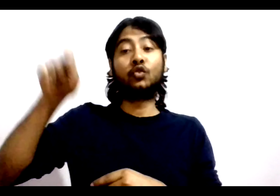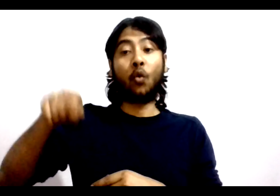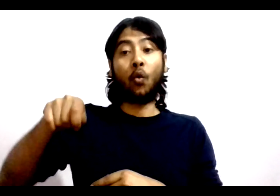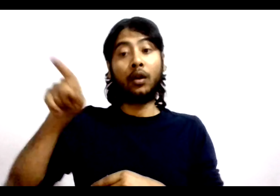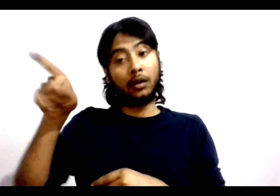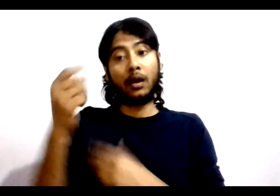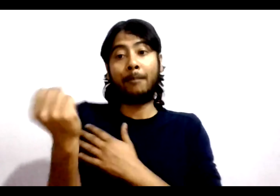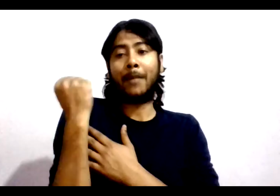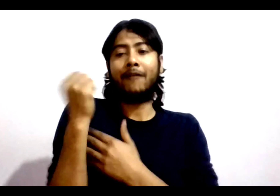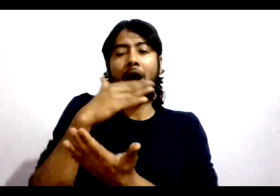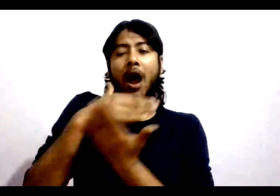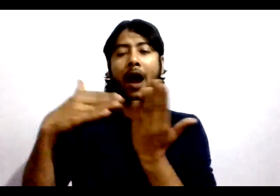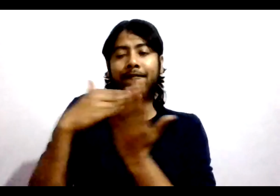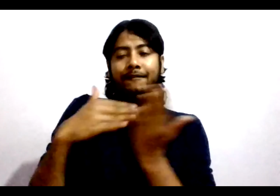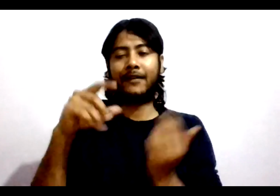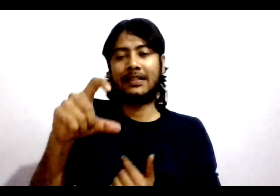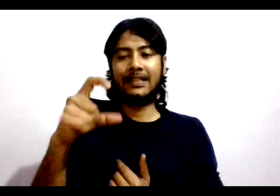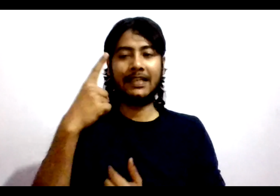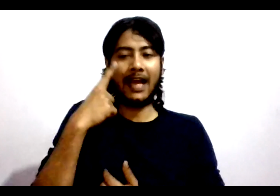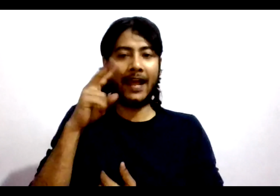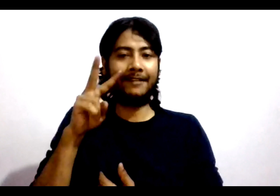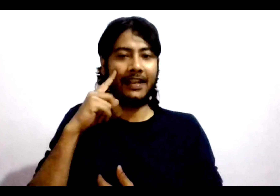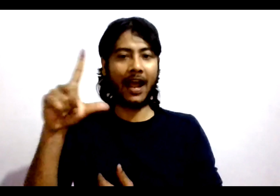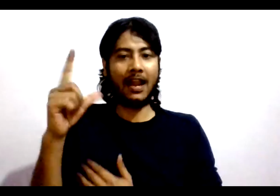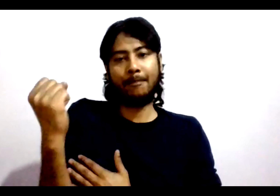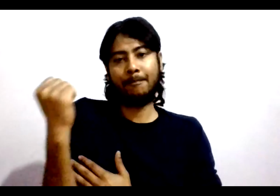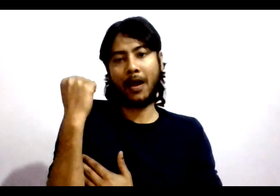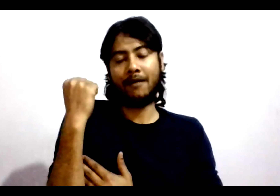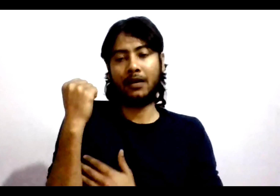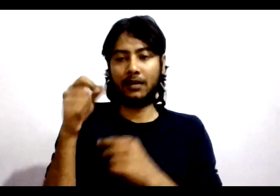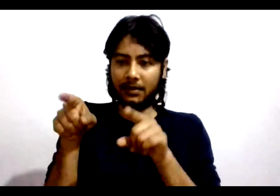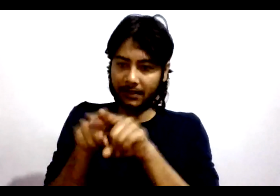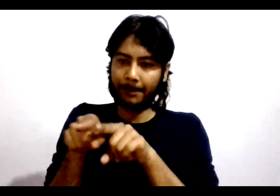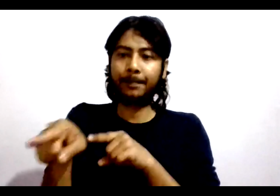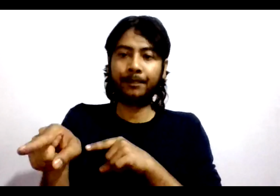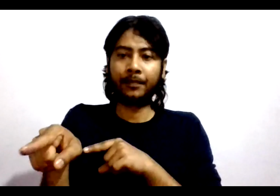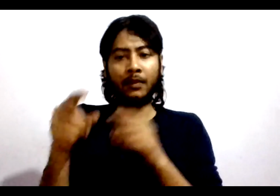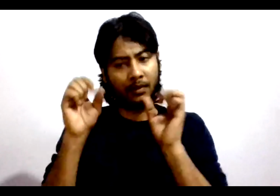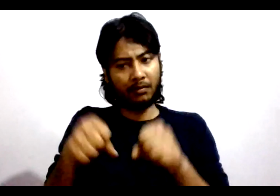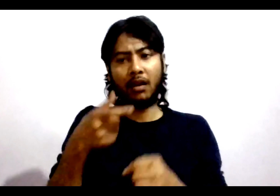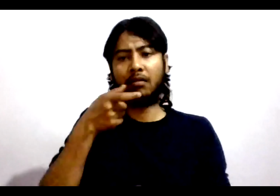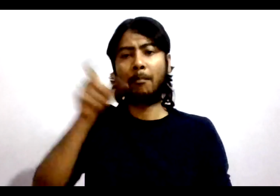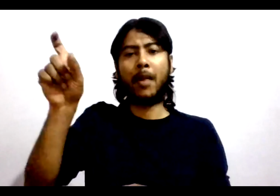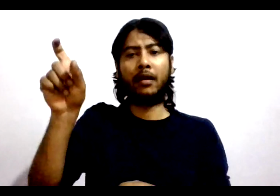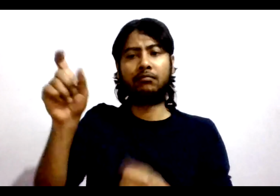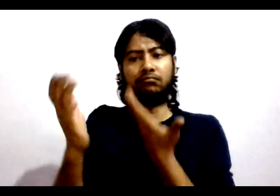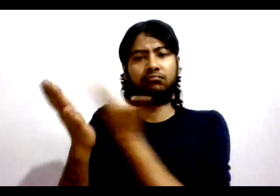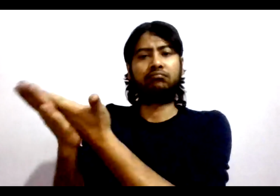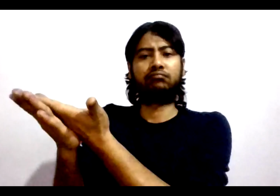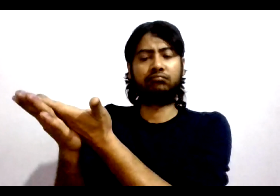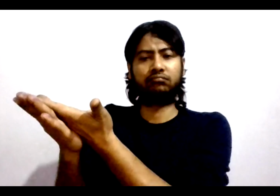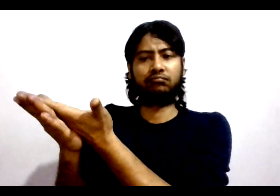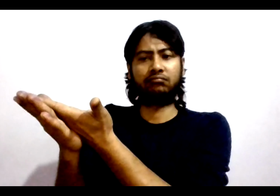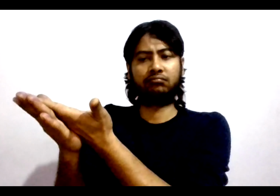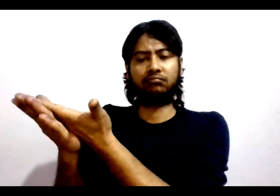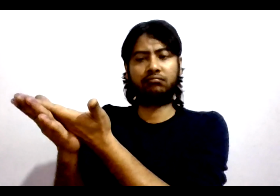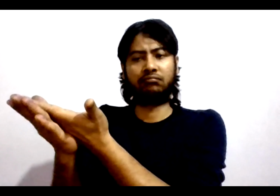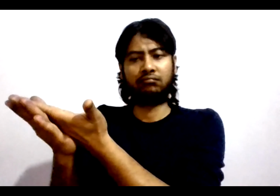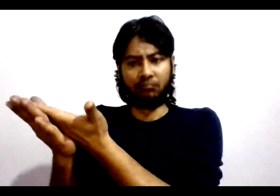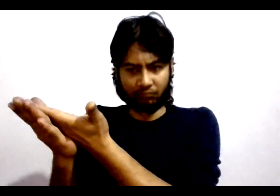and it is again a quasi-judicial body. You can file a complaint and mentioning who are the